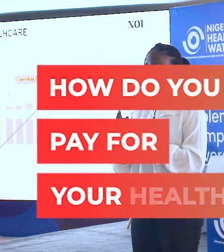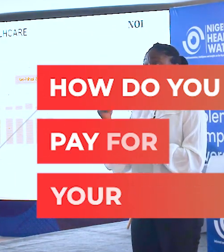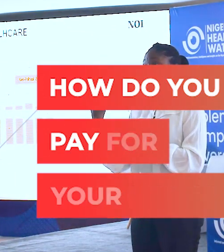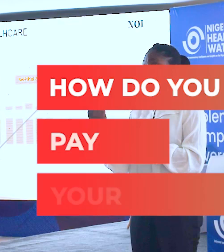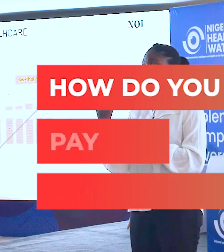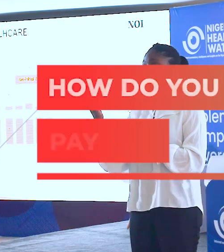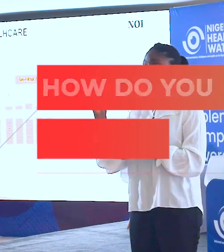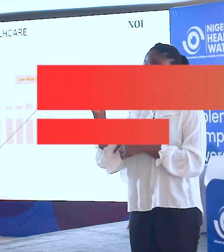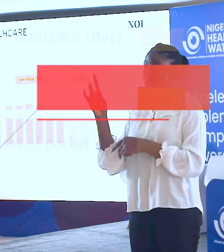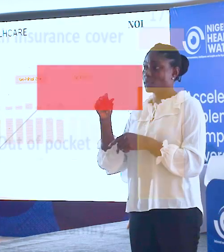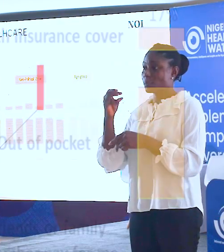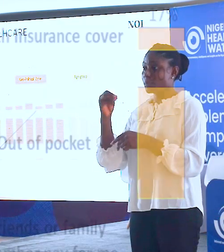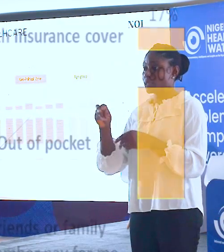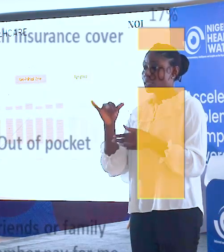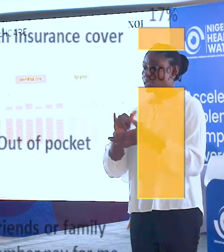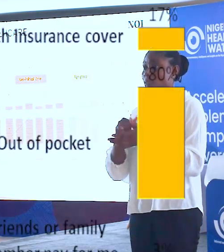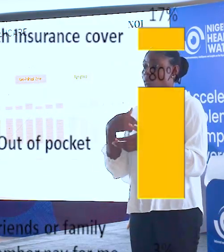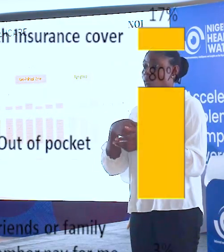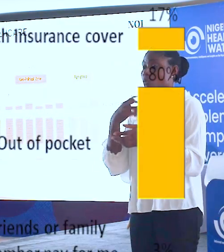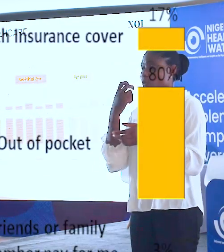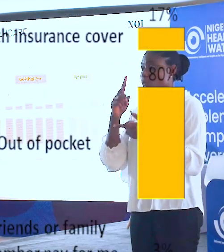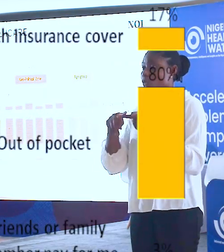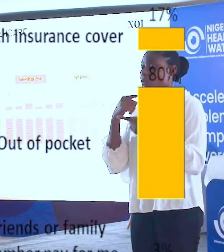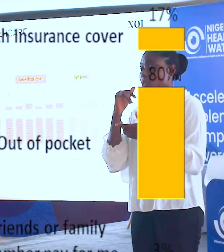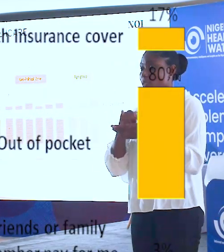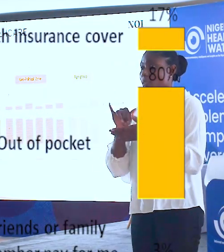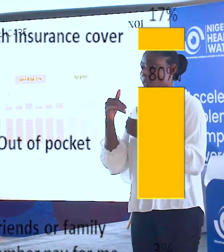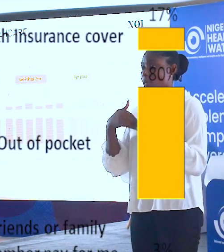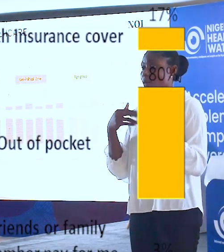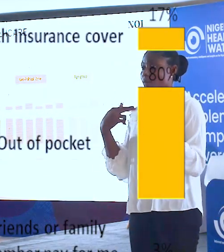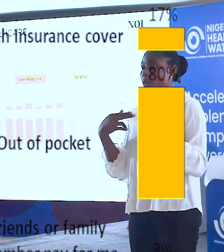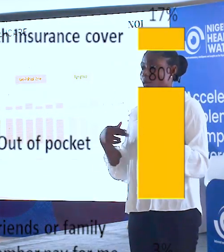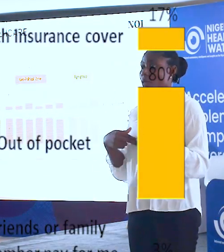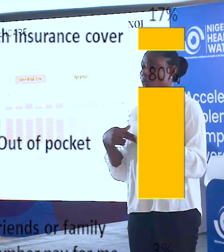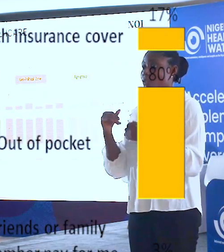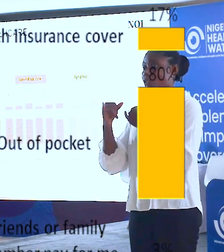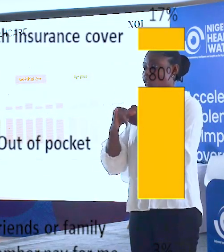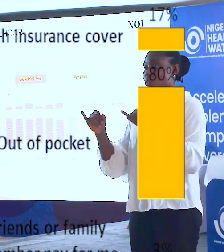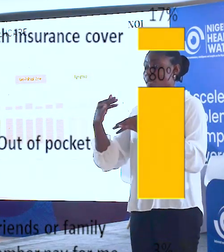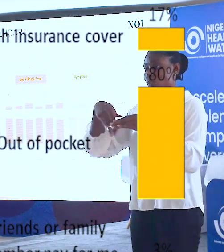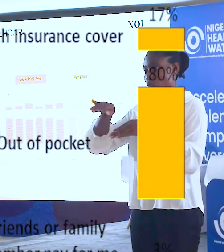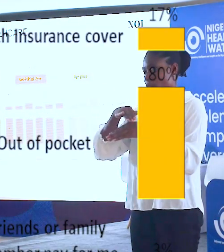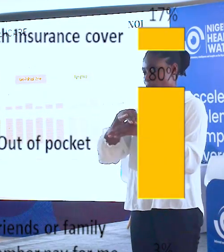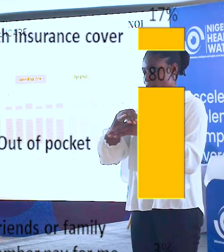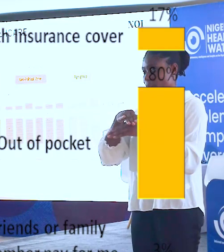Only 17% of the people that we spoke to said that they have health insurance coverage.